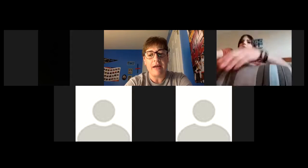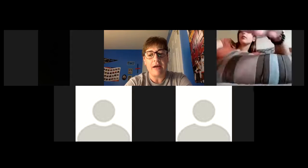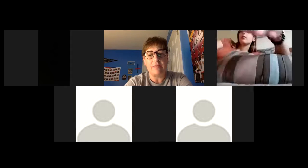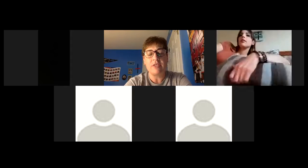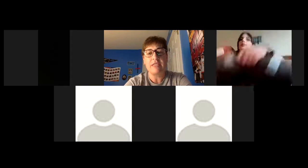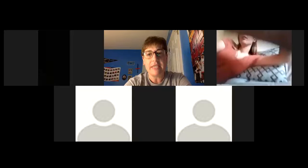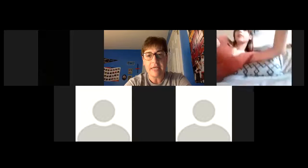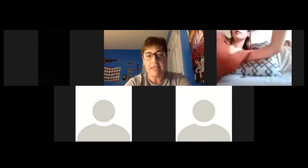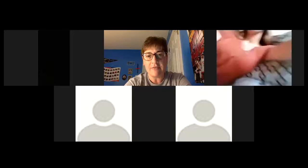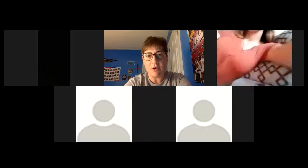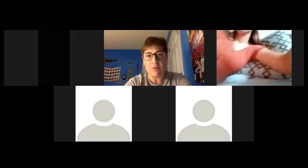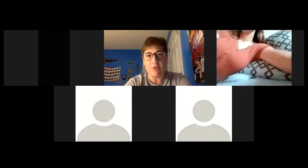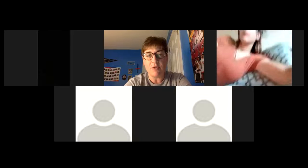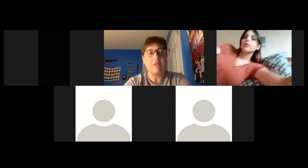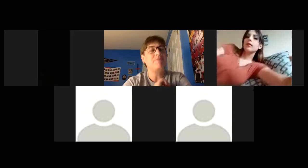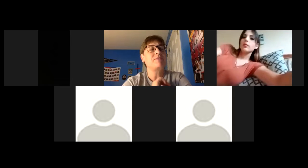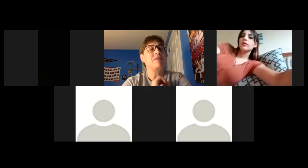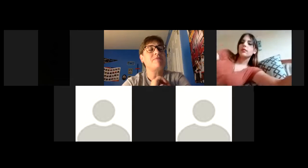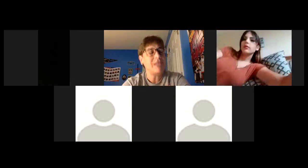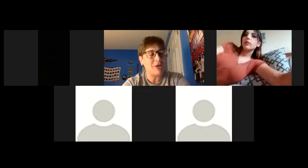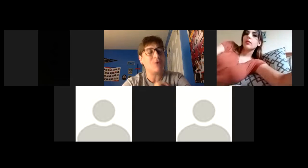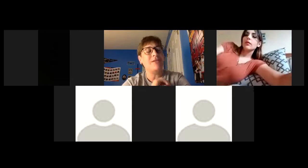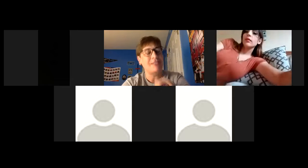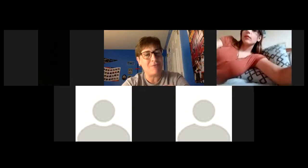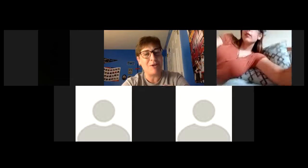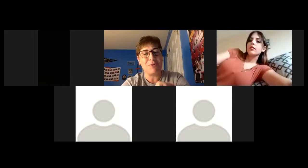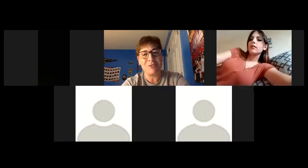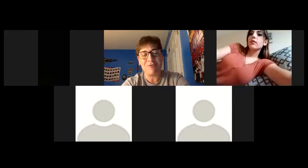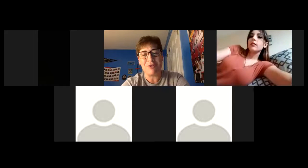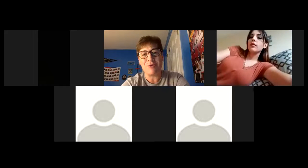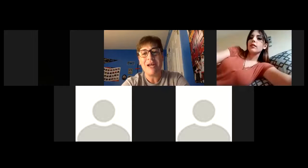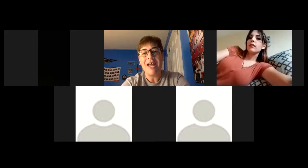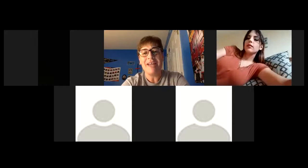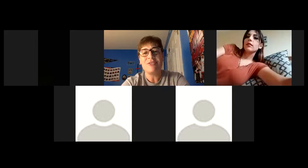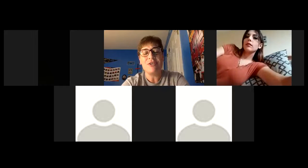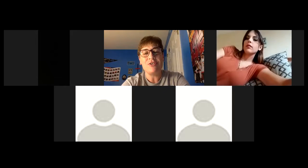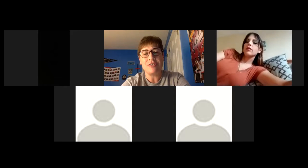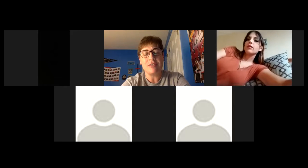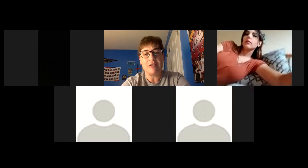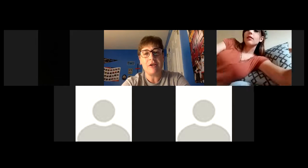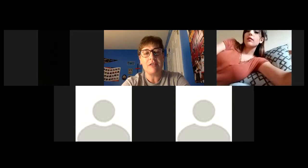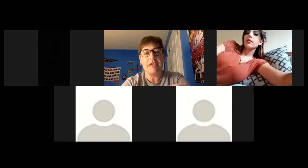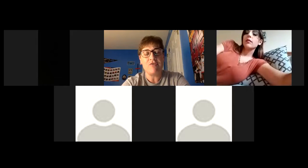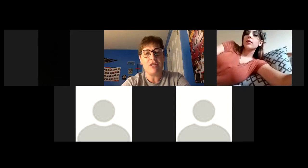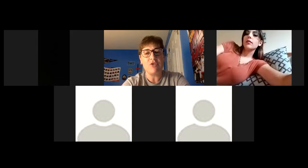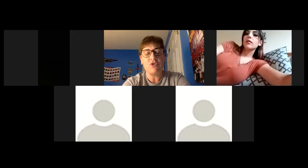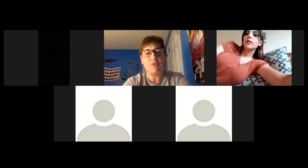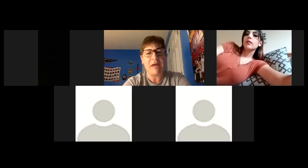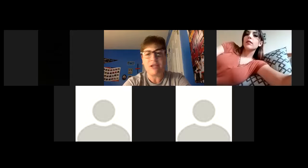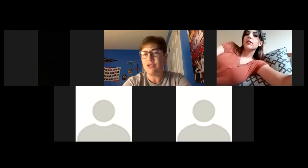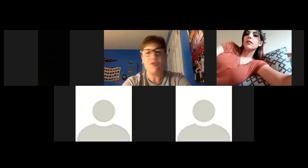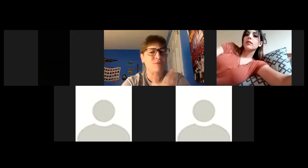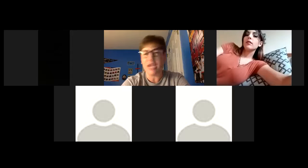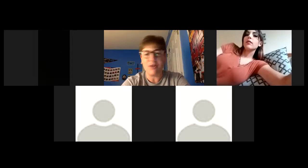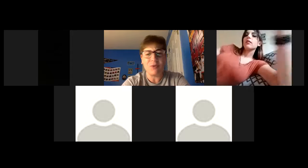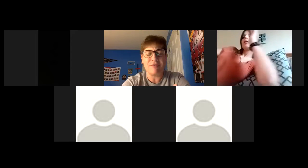And so the link is available, the video is available to view. And so you can just click on the link for the YouTube